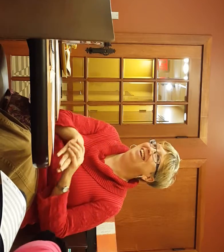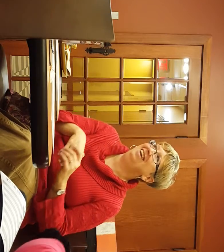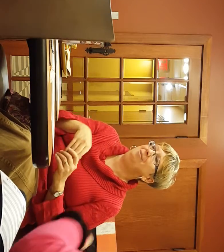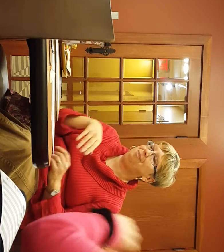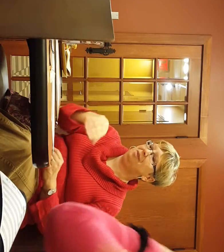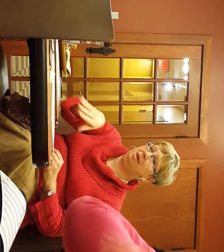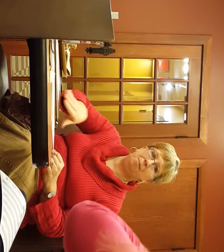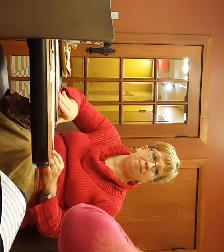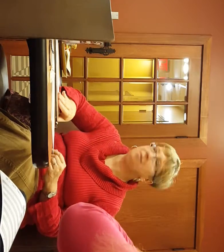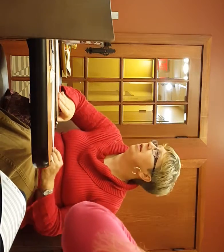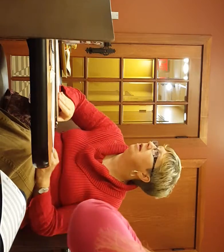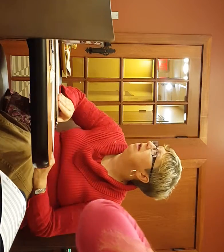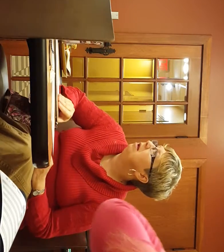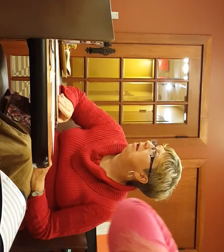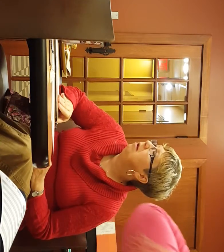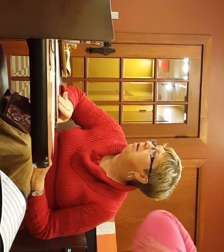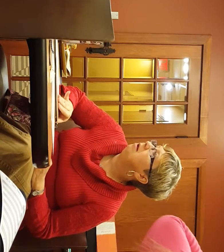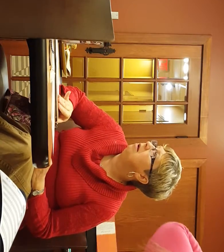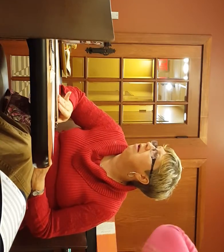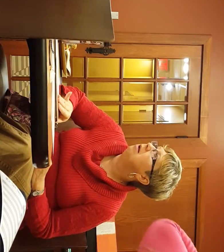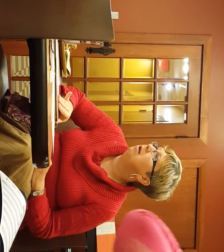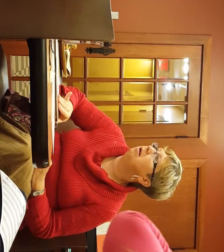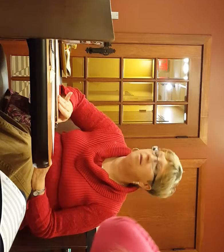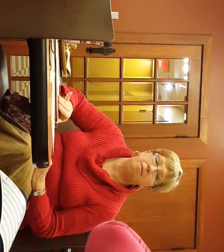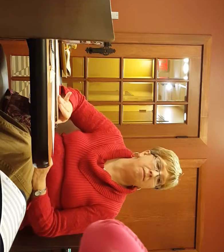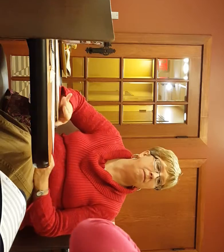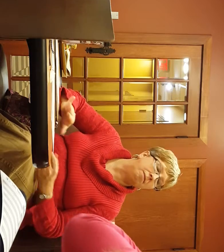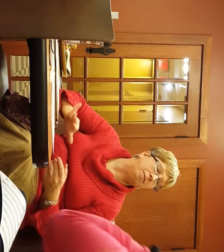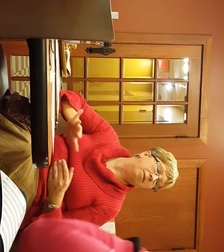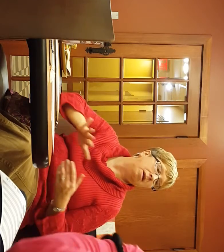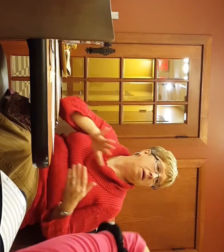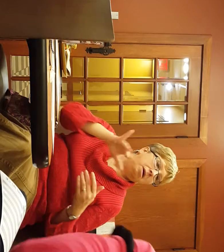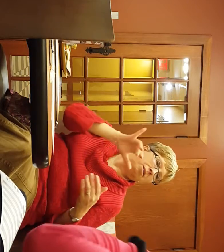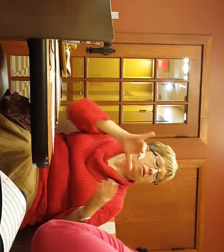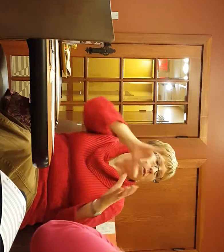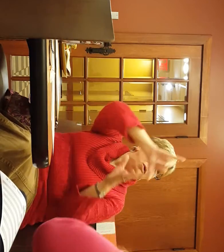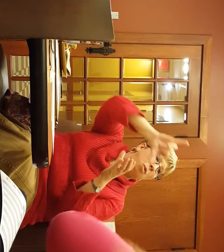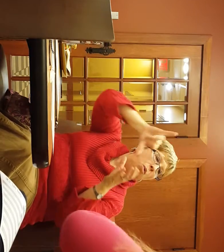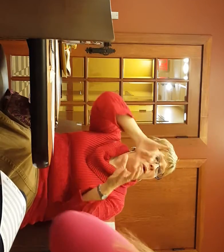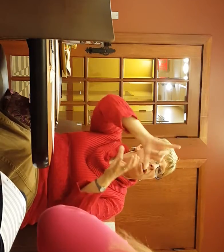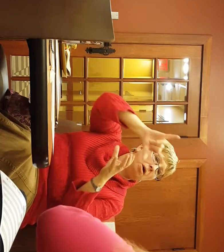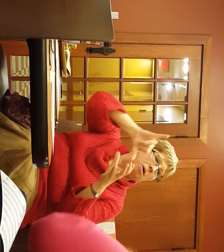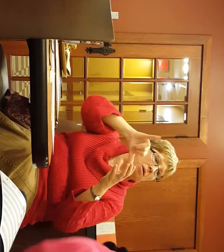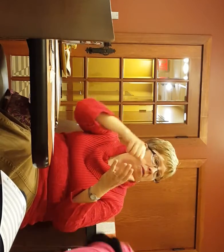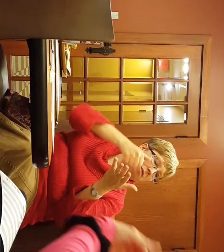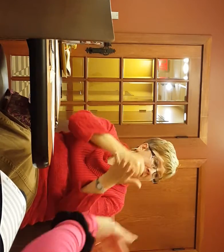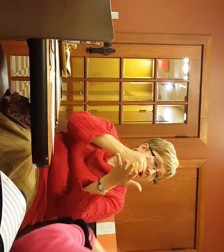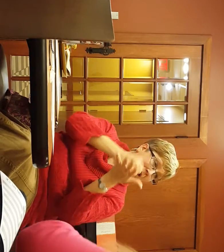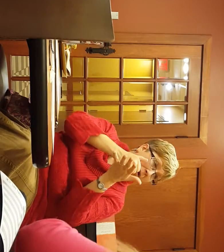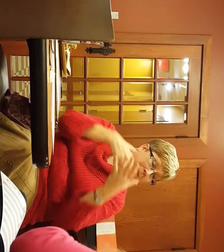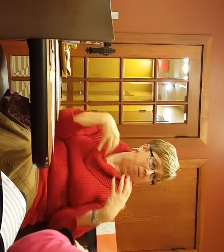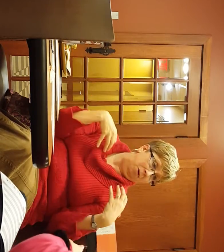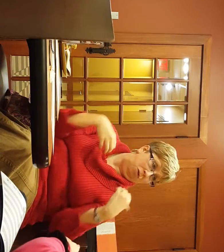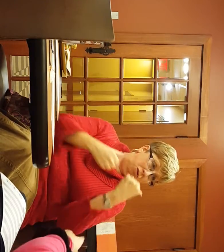So that they could talk about how it supports our body systems, which is really, you know, that's one of the great benefits of it. But there's a few of